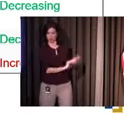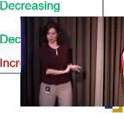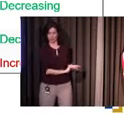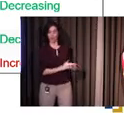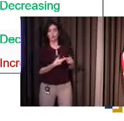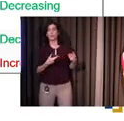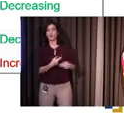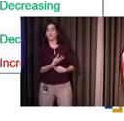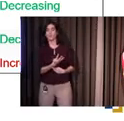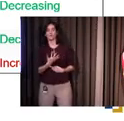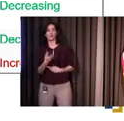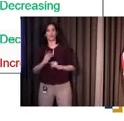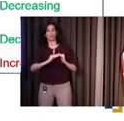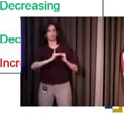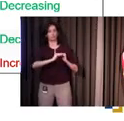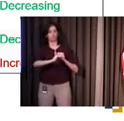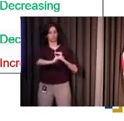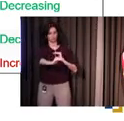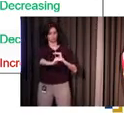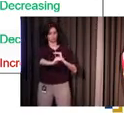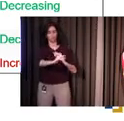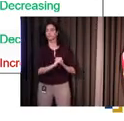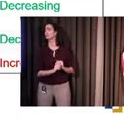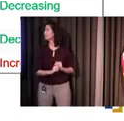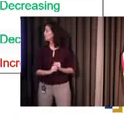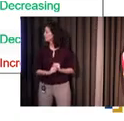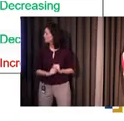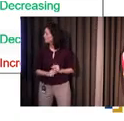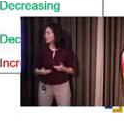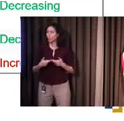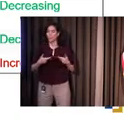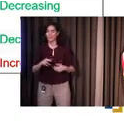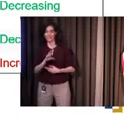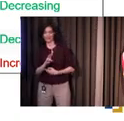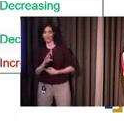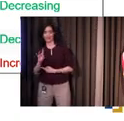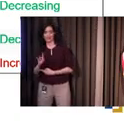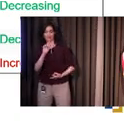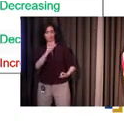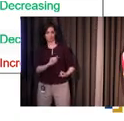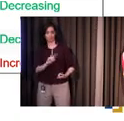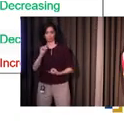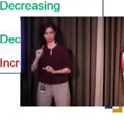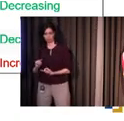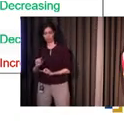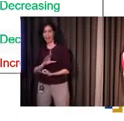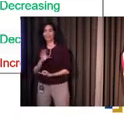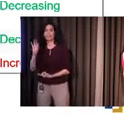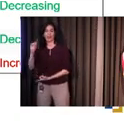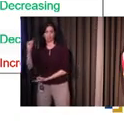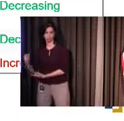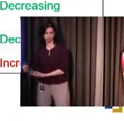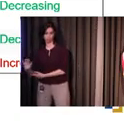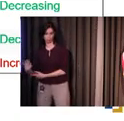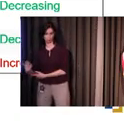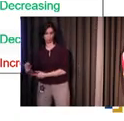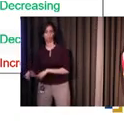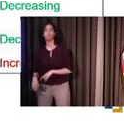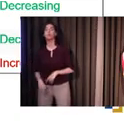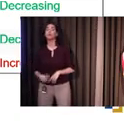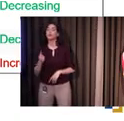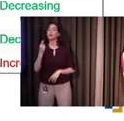Regions 4, 5, and 6. They're decreasing in Regions 7 and 8 and 9. I do want to mention one thing about